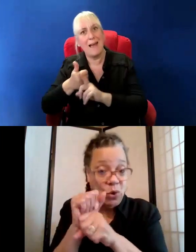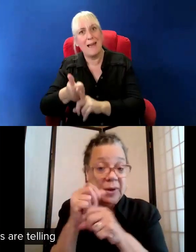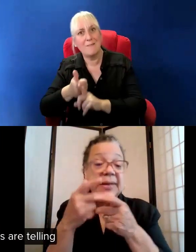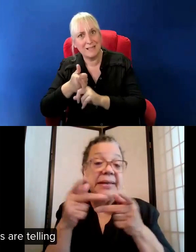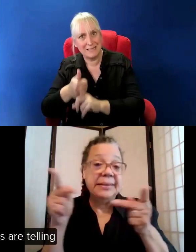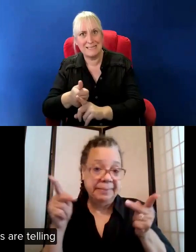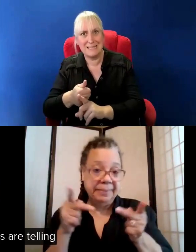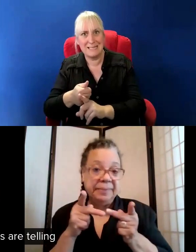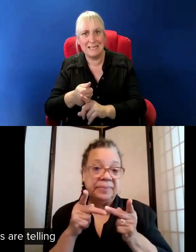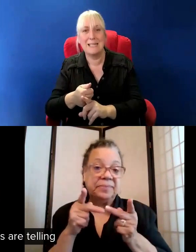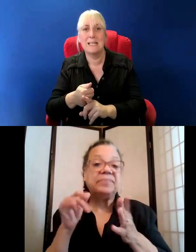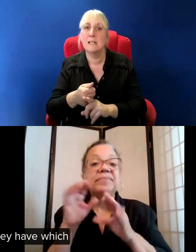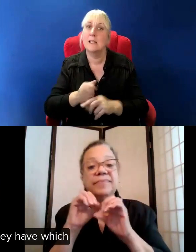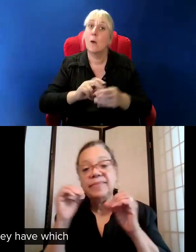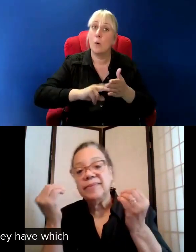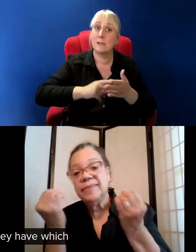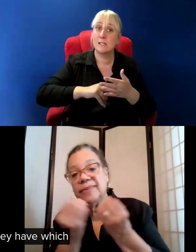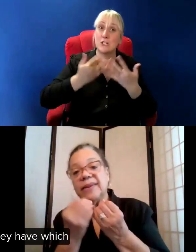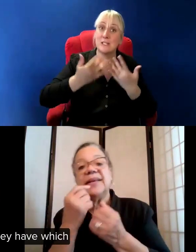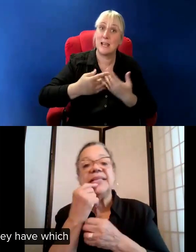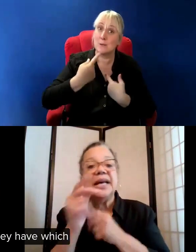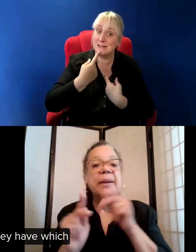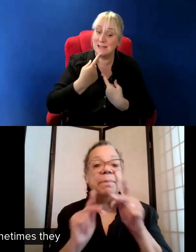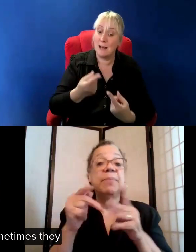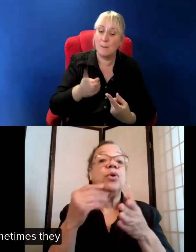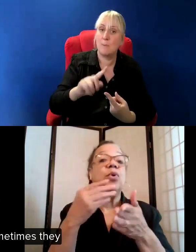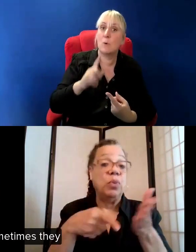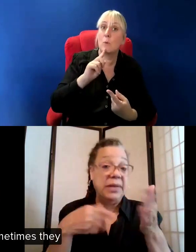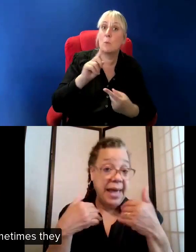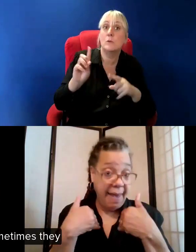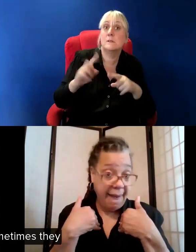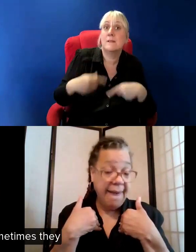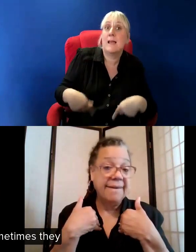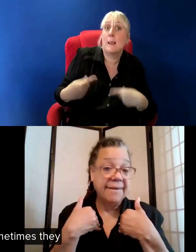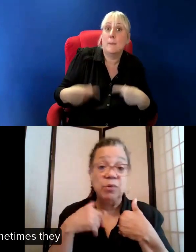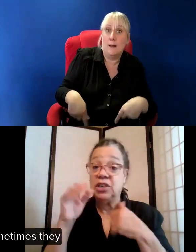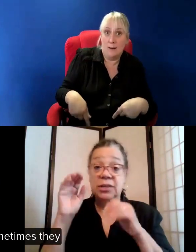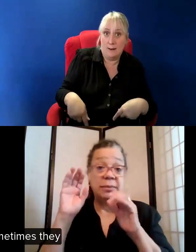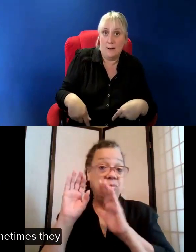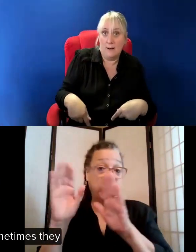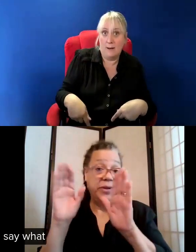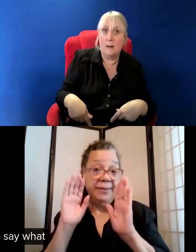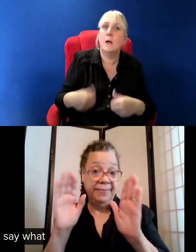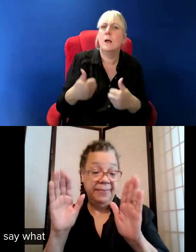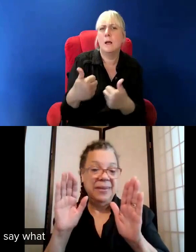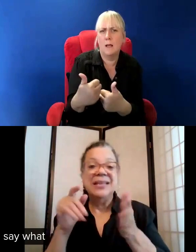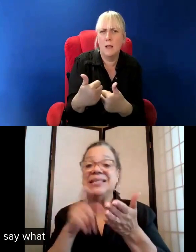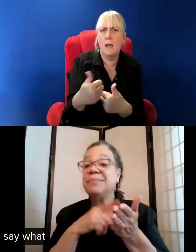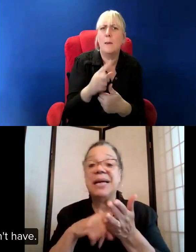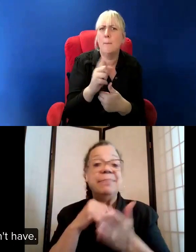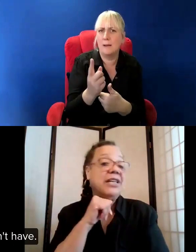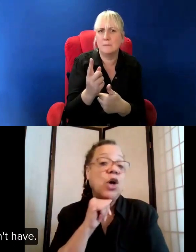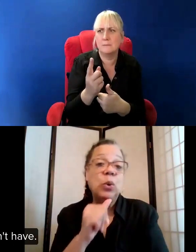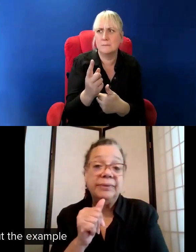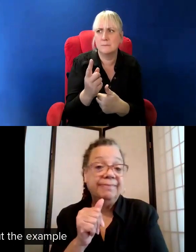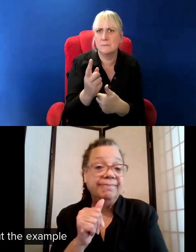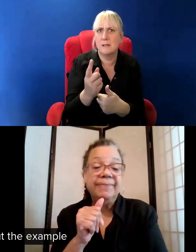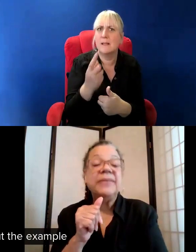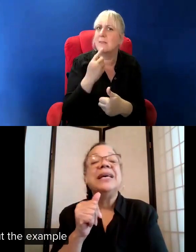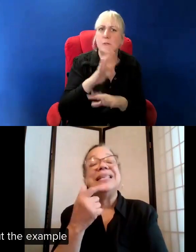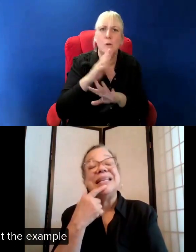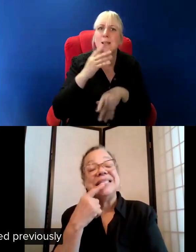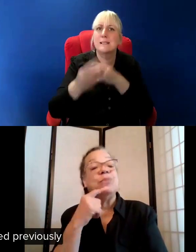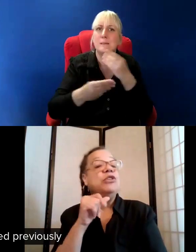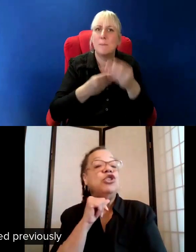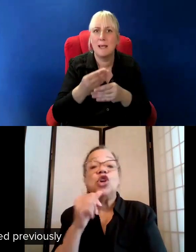that organizations are telling people what they have, which is brilliant. Yeah. But sometimes they don't then say what they don't have. So I think